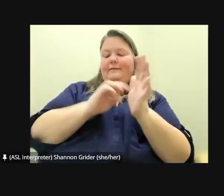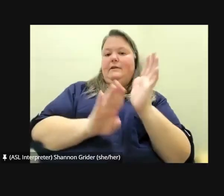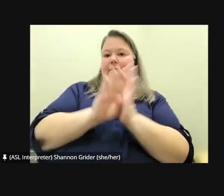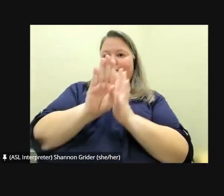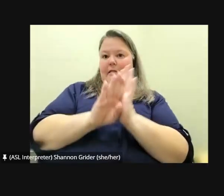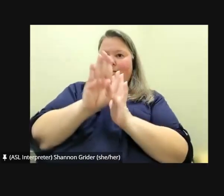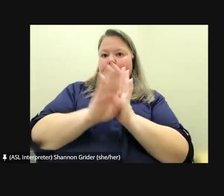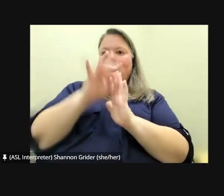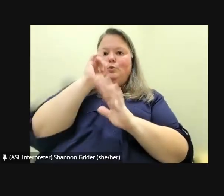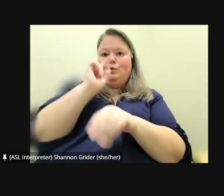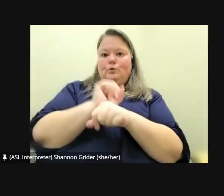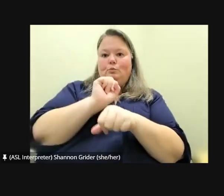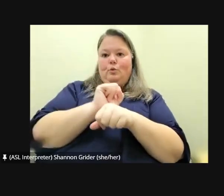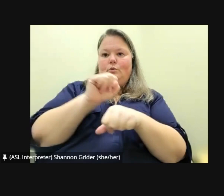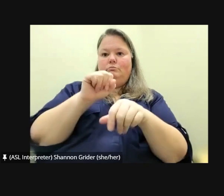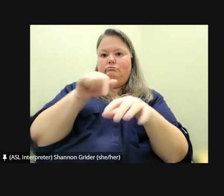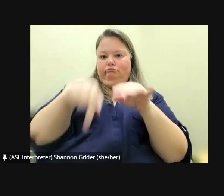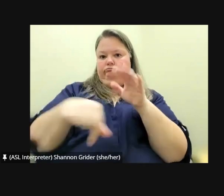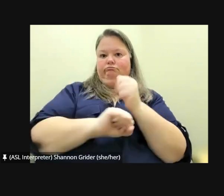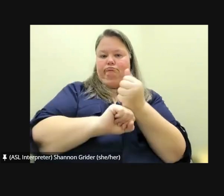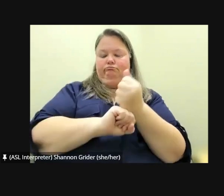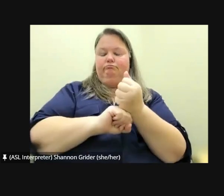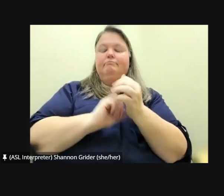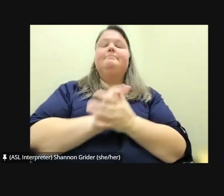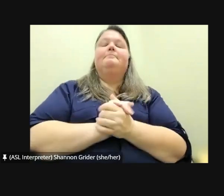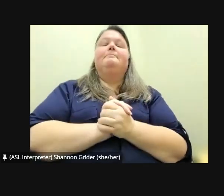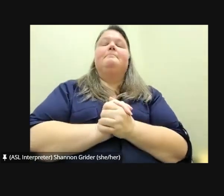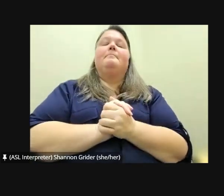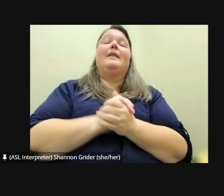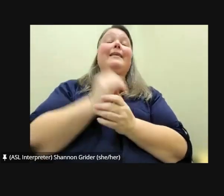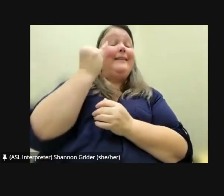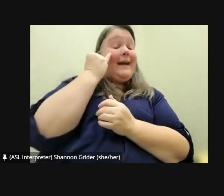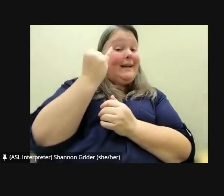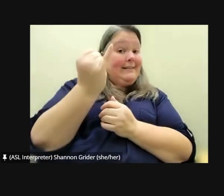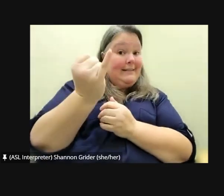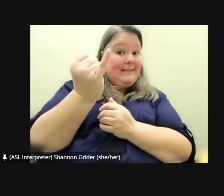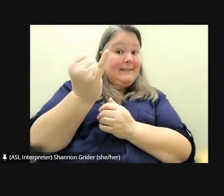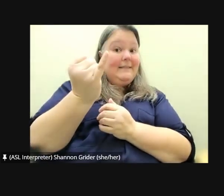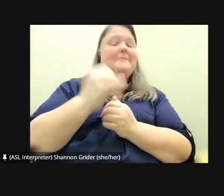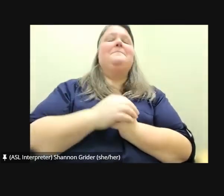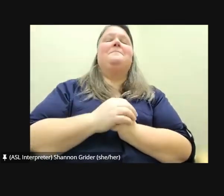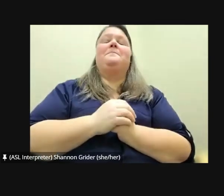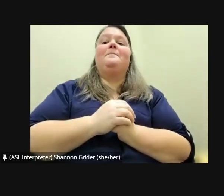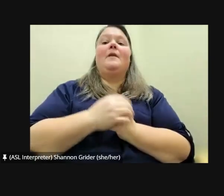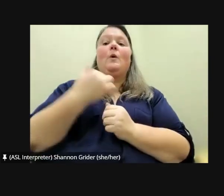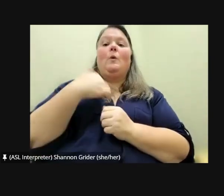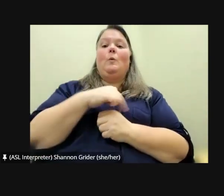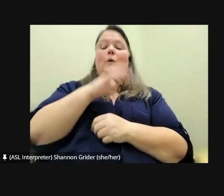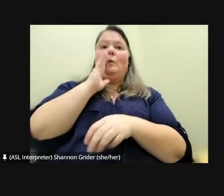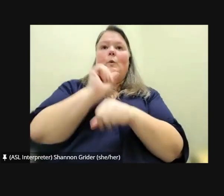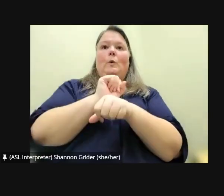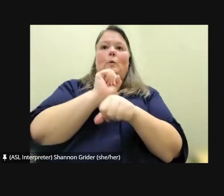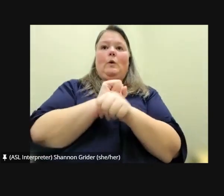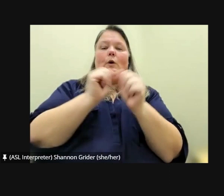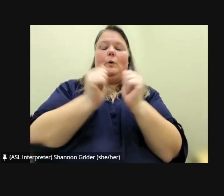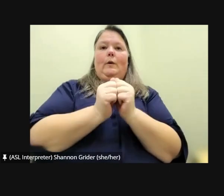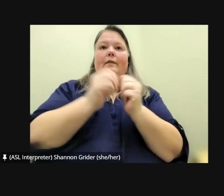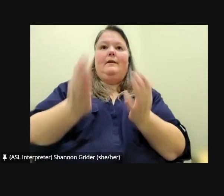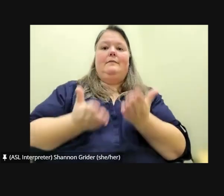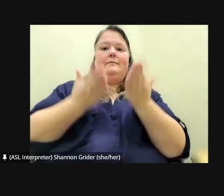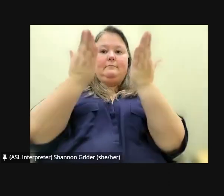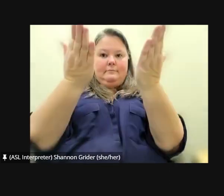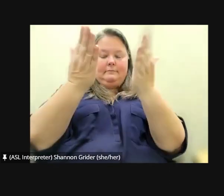work. The idea being that we're going to be working on these deliverables. We hope that